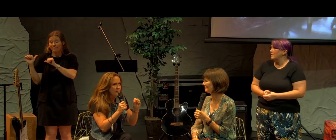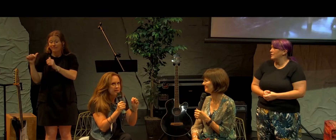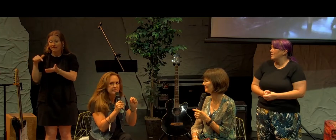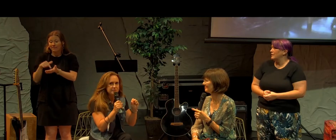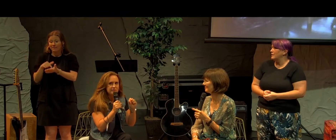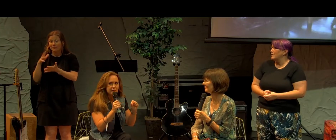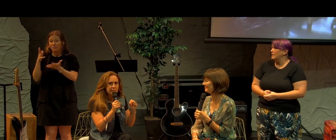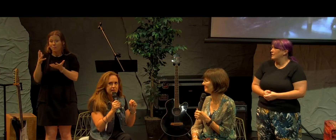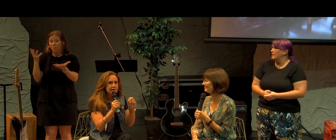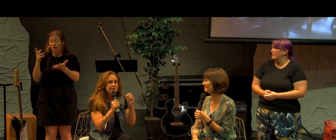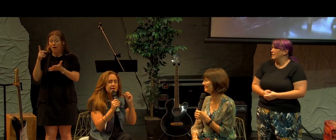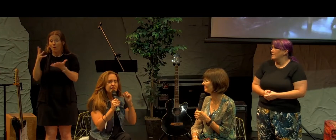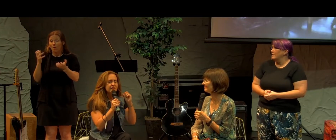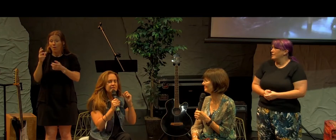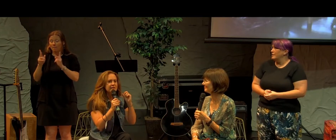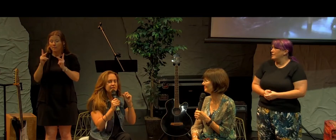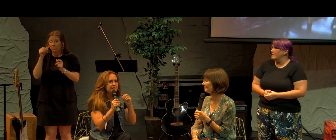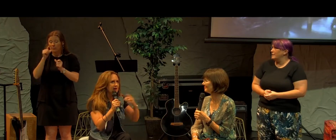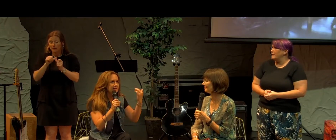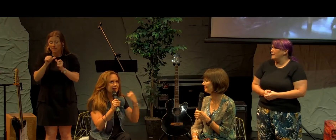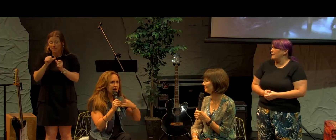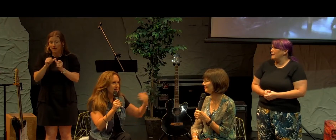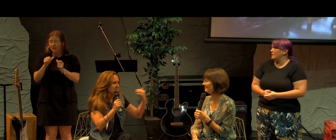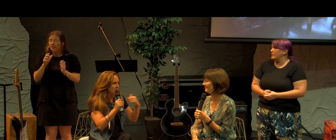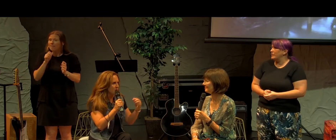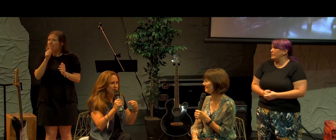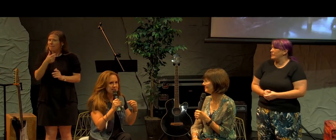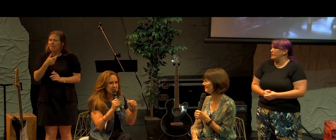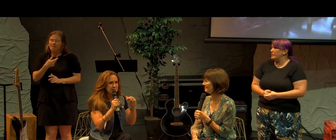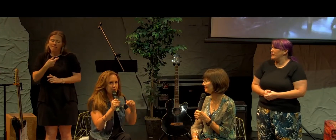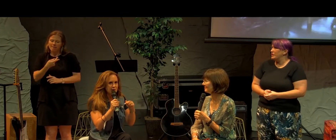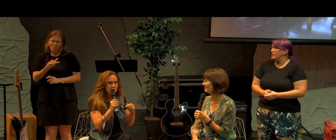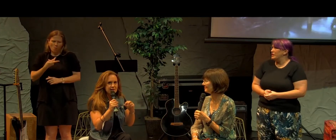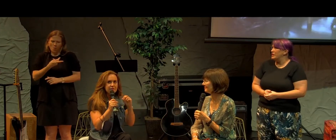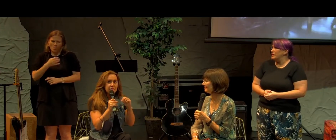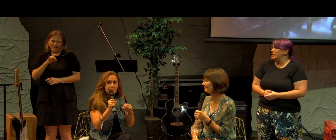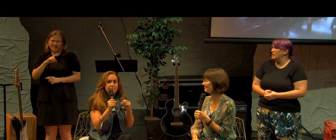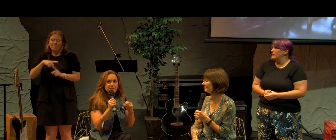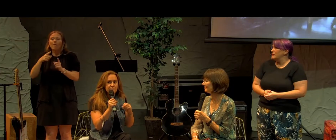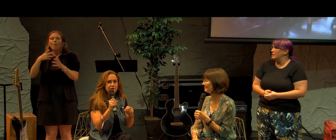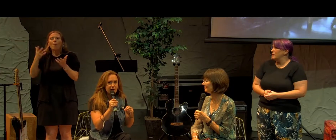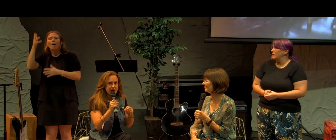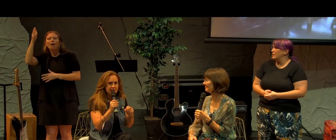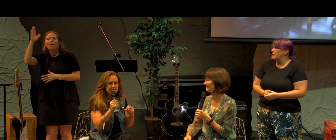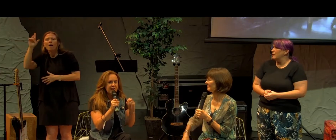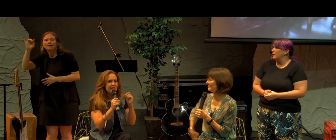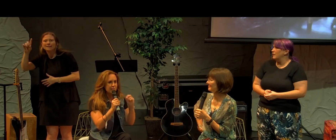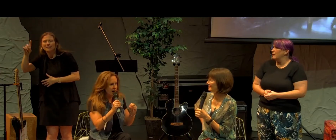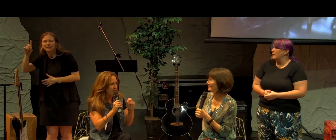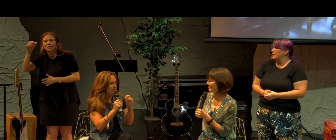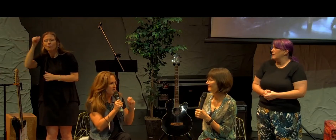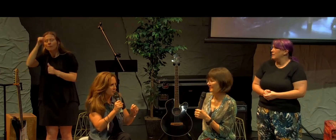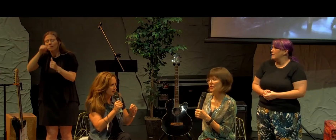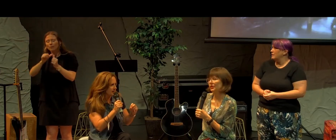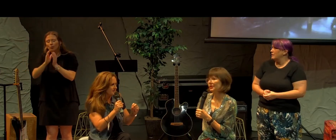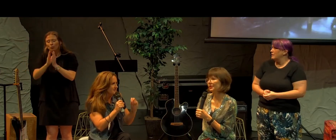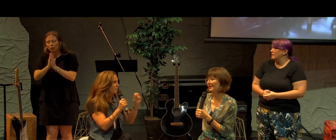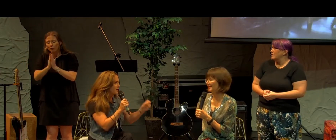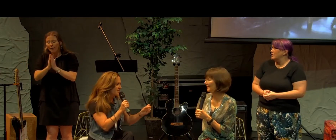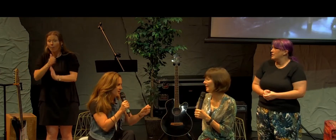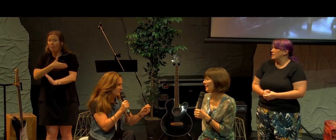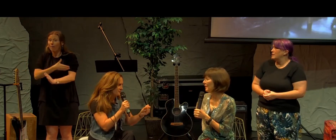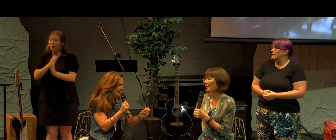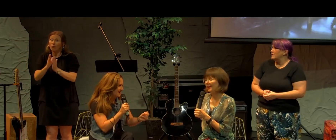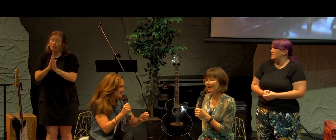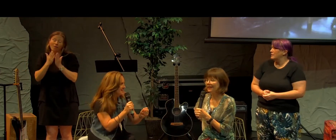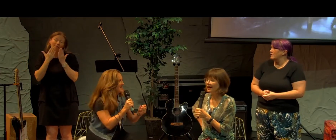want people to remember, that they're not us and what we did, but what God did, and remember to pray and the power of prayer. Totally. So I want to